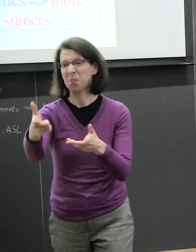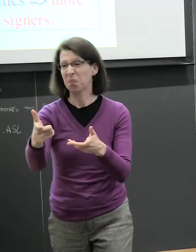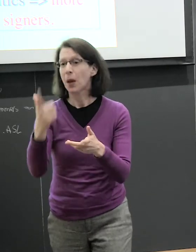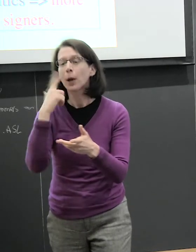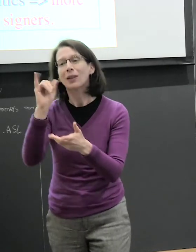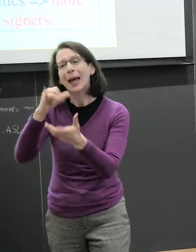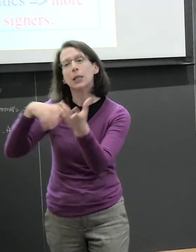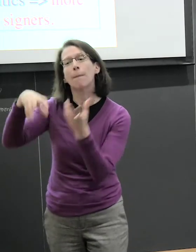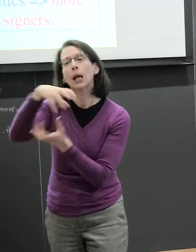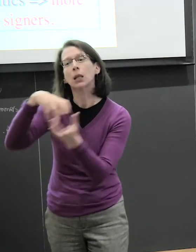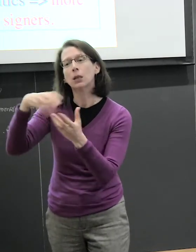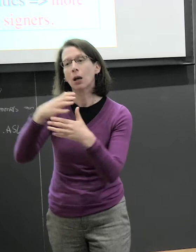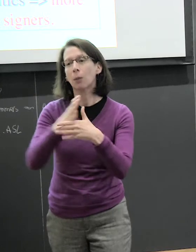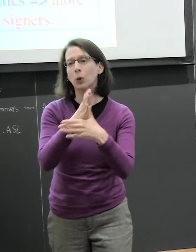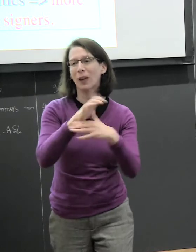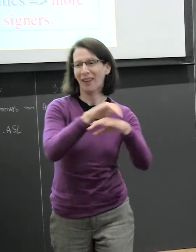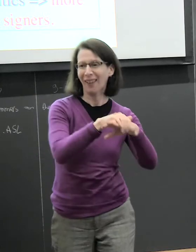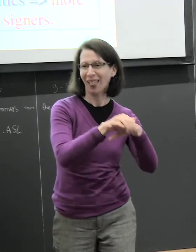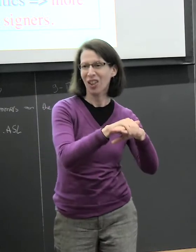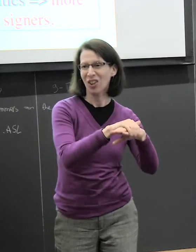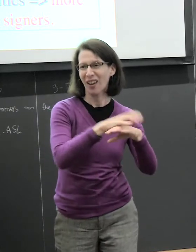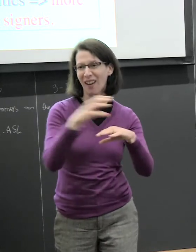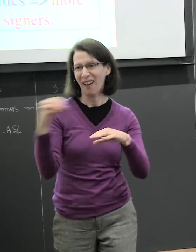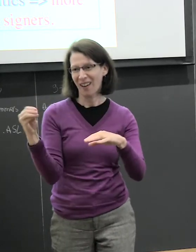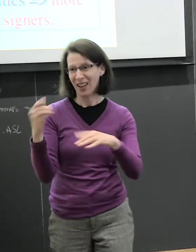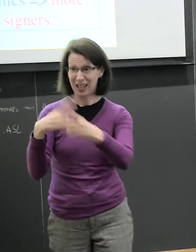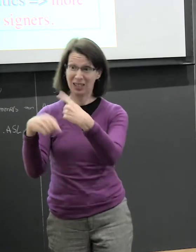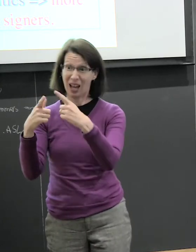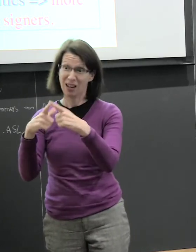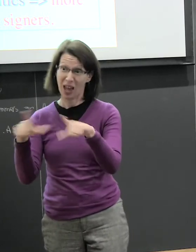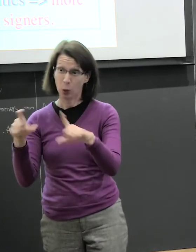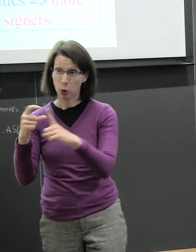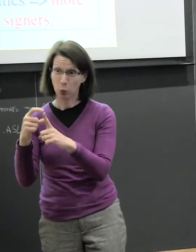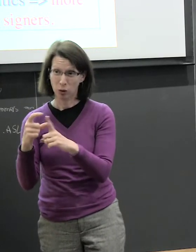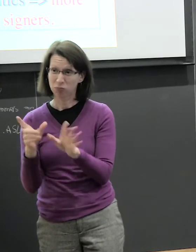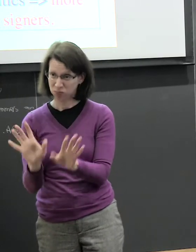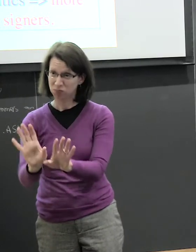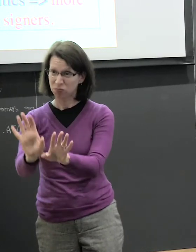mix between English and a sign language verb.